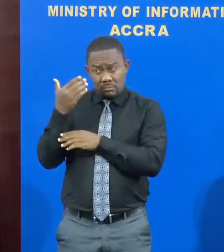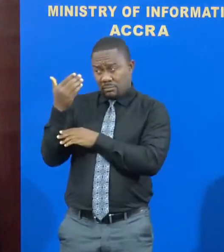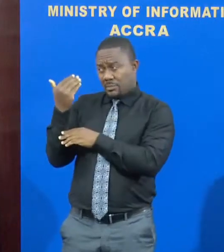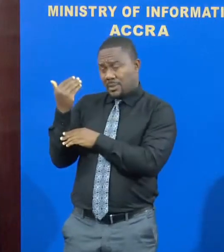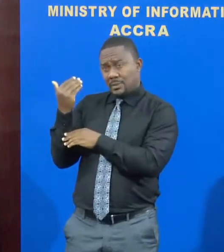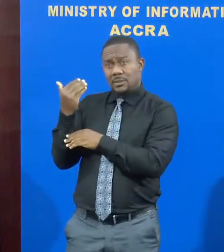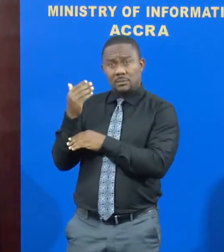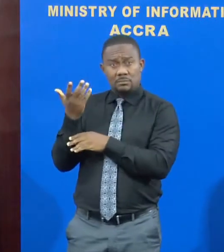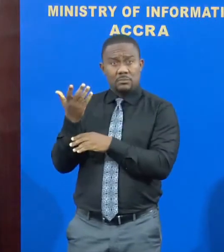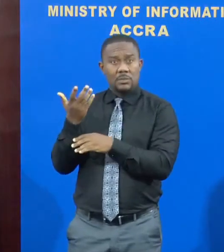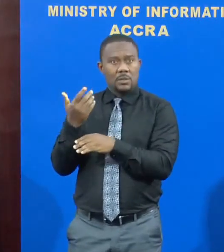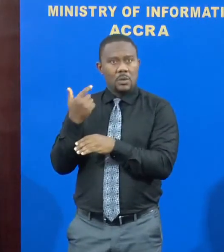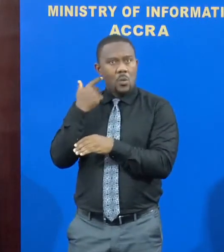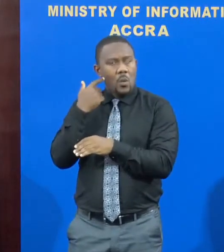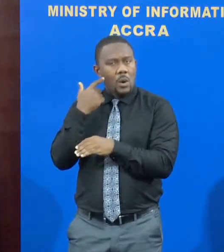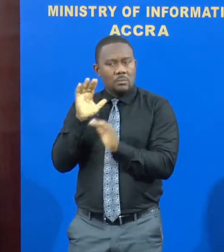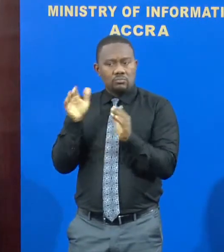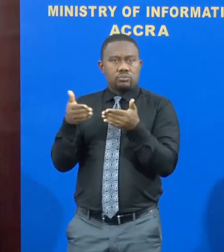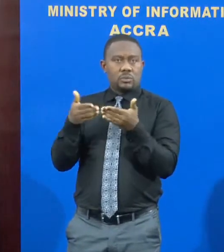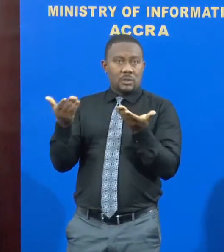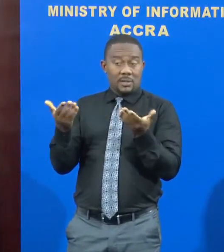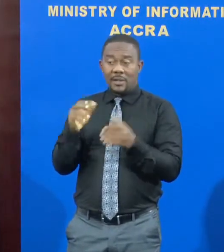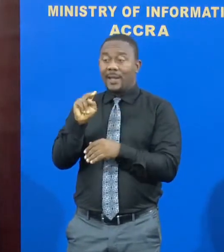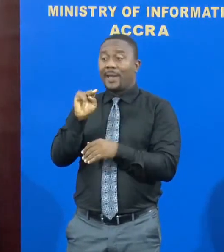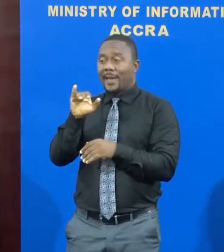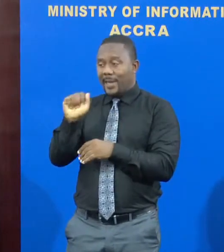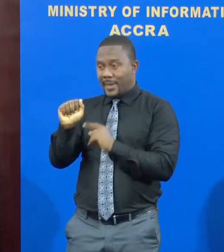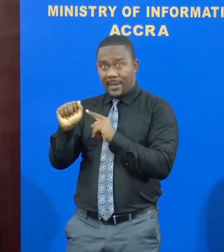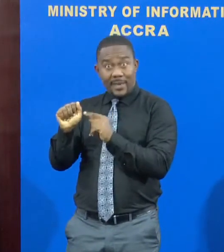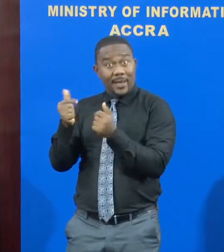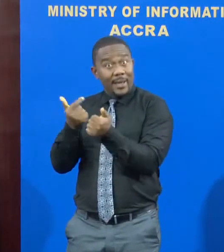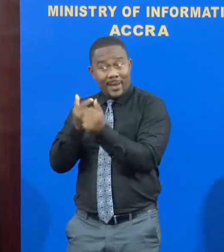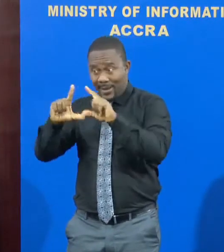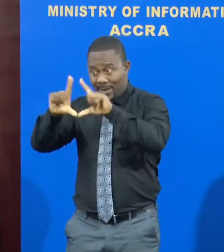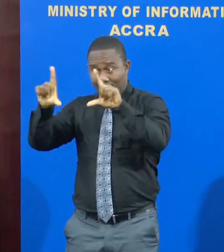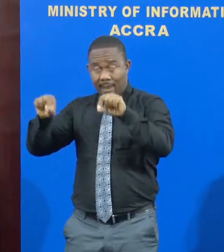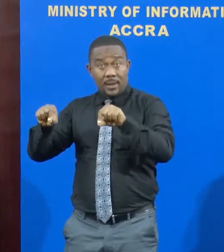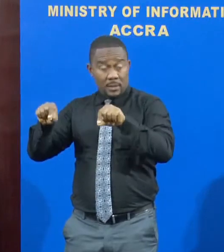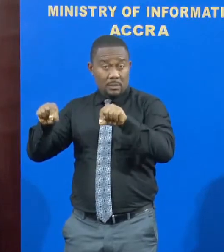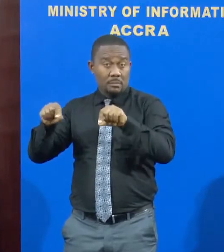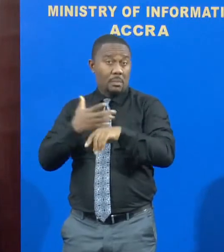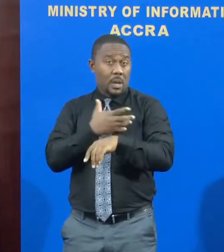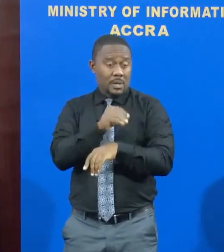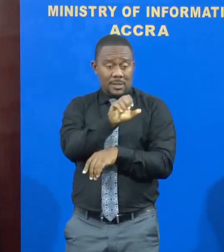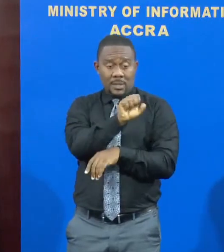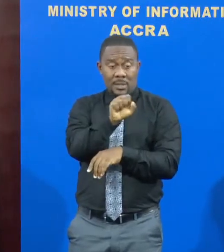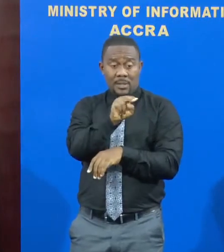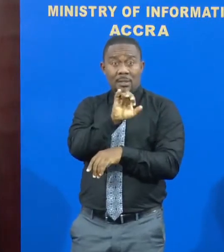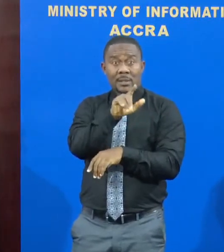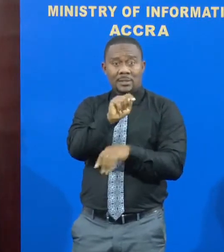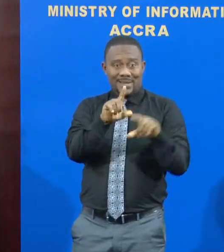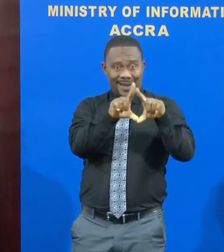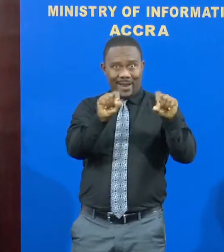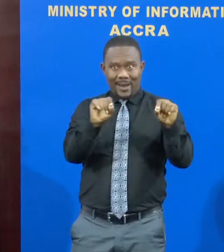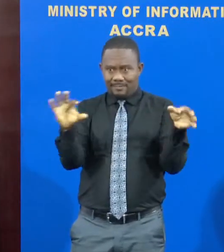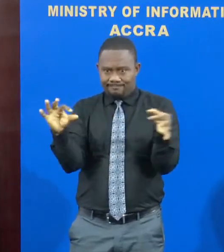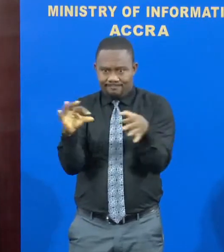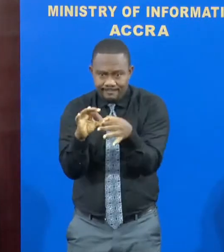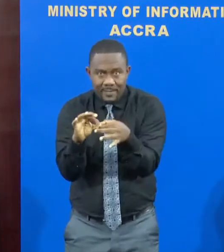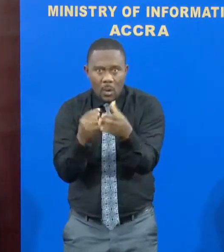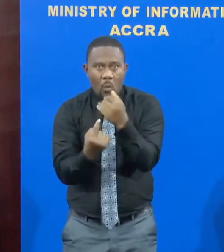the introduction of a measure between the NIA Ghana card and also the SNIT card. And it has also